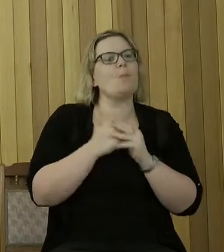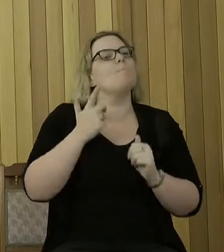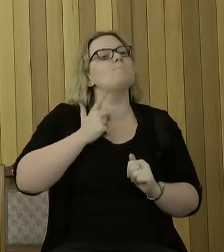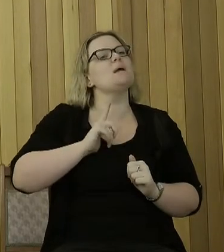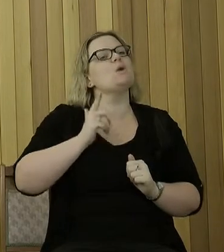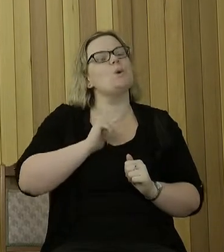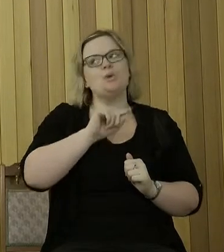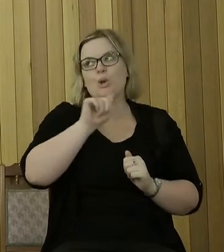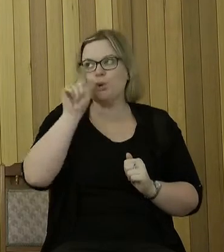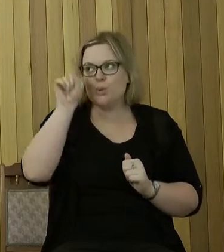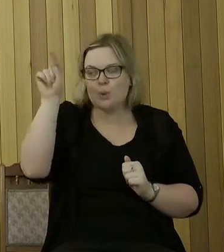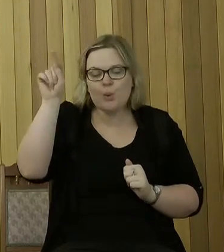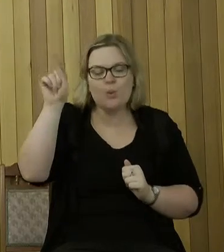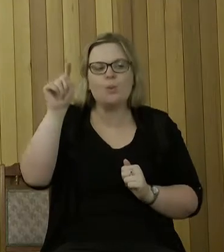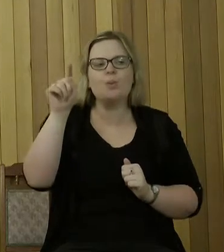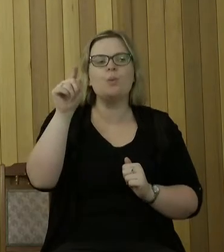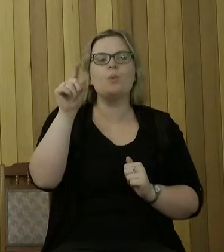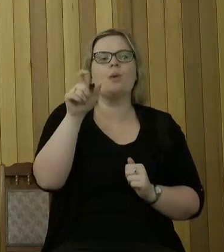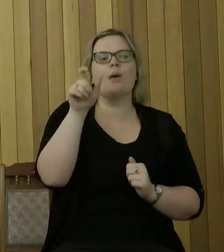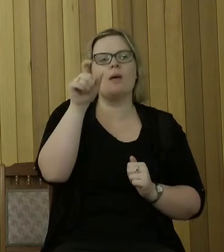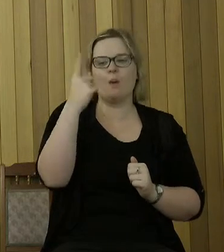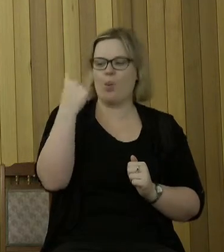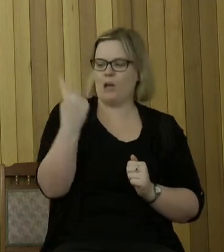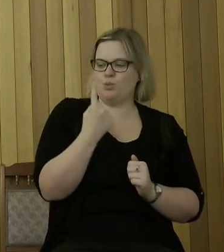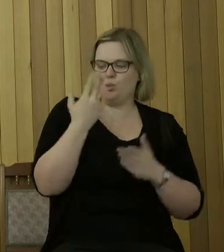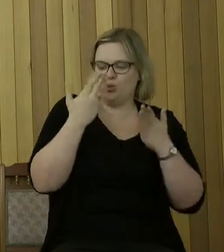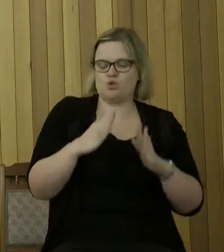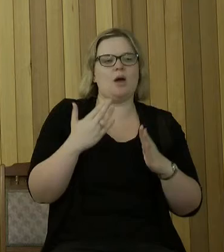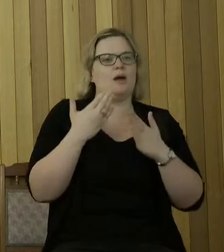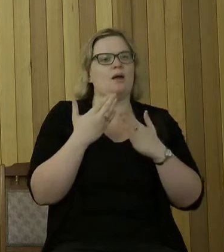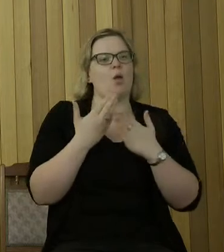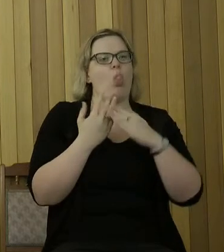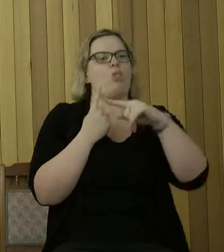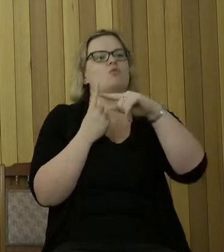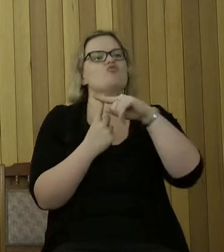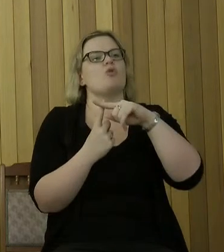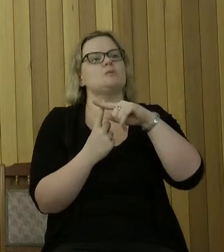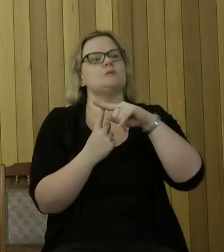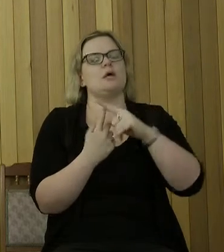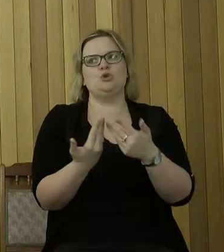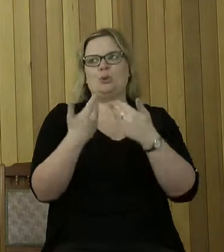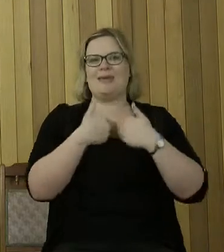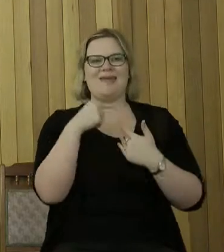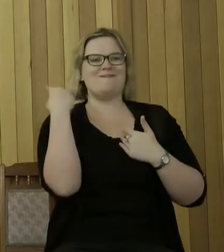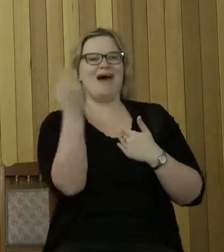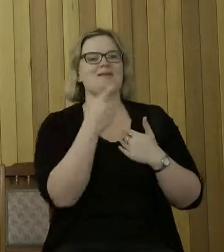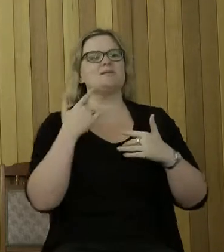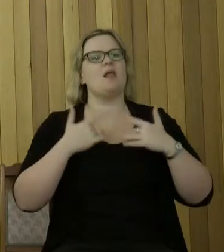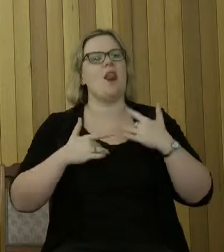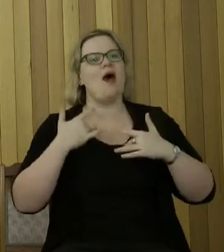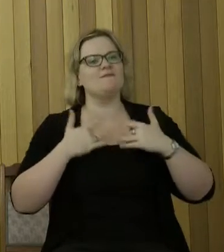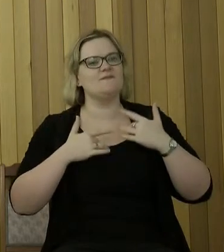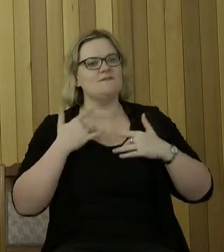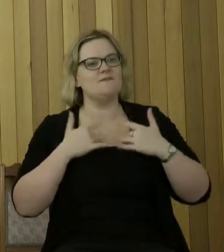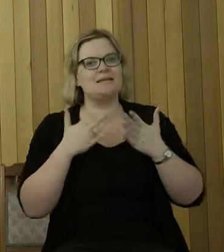Because you're the one who died on the cross to give us life,